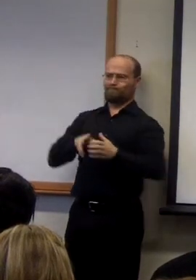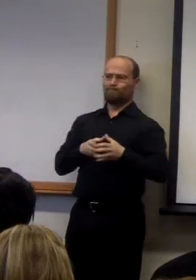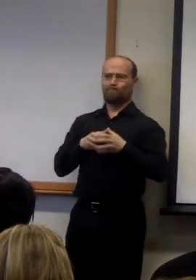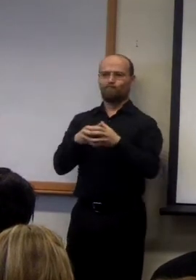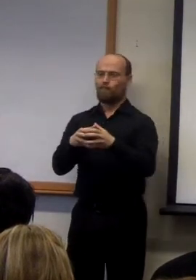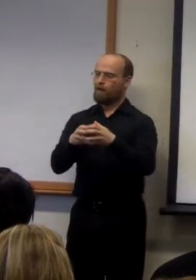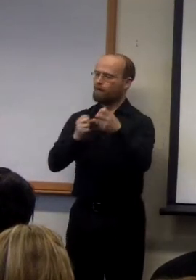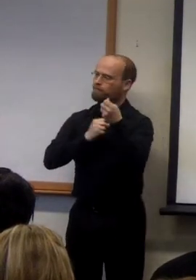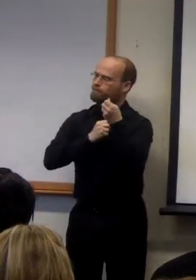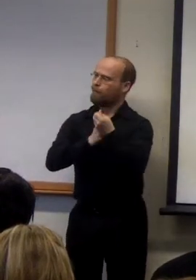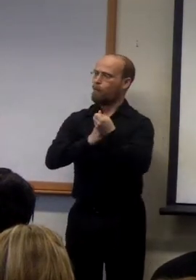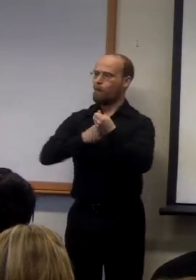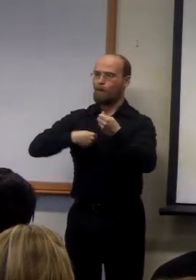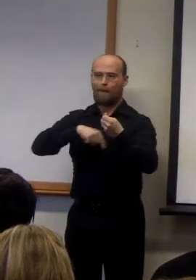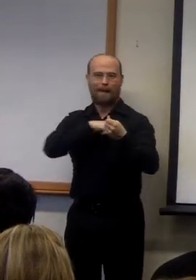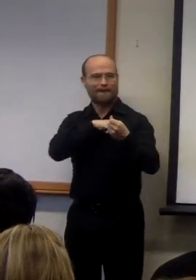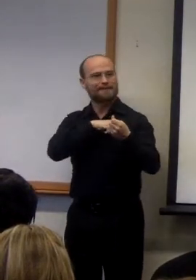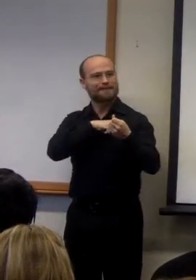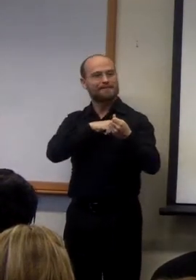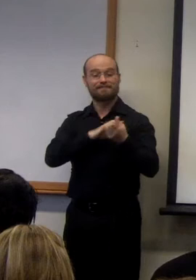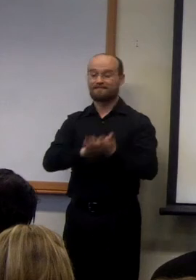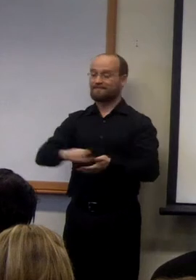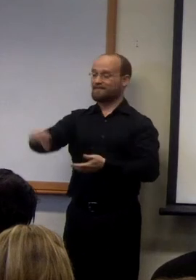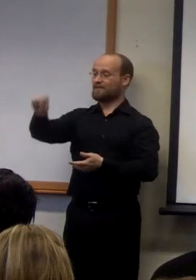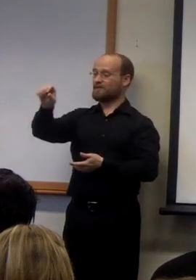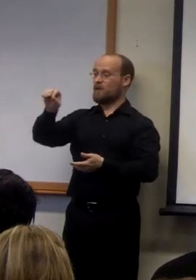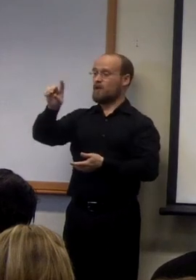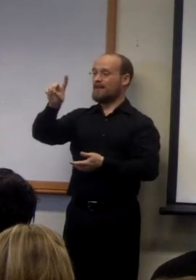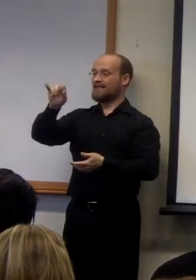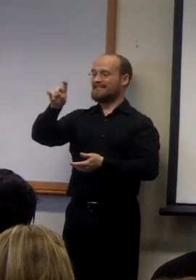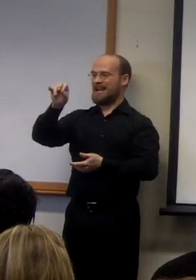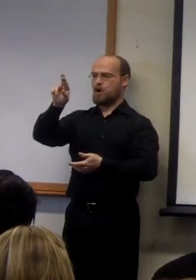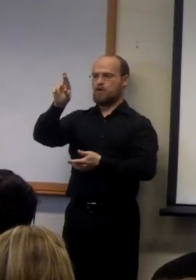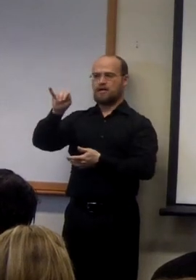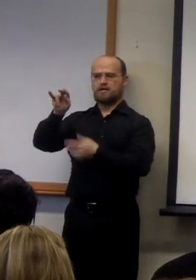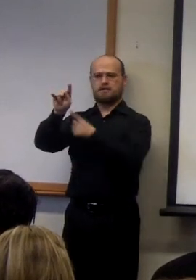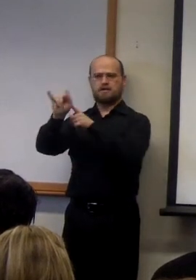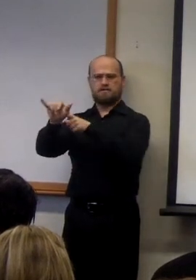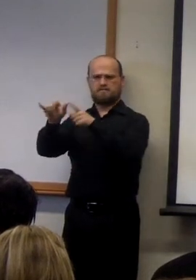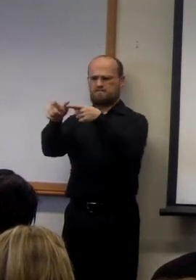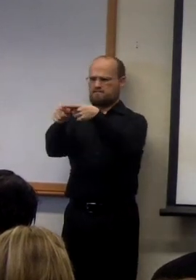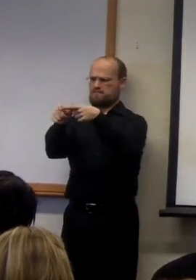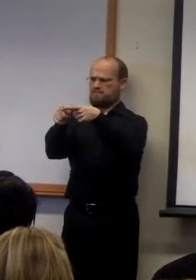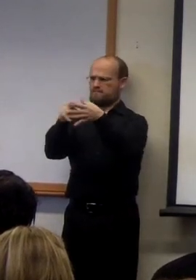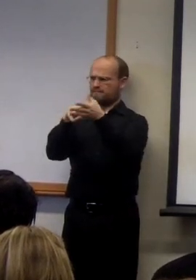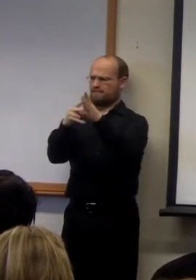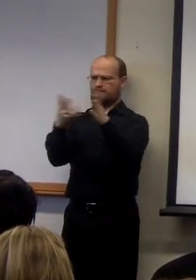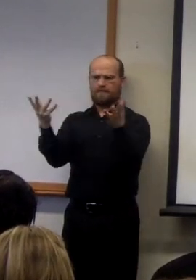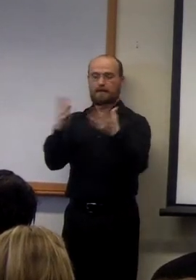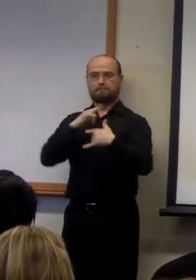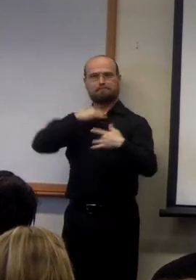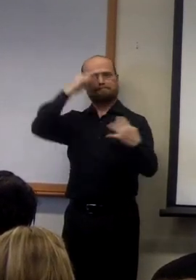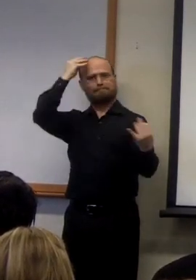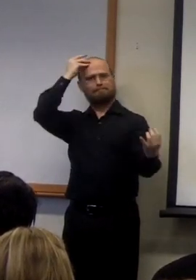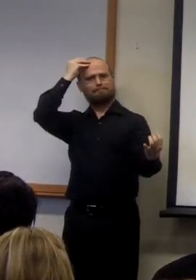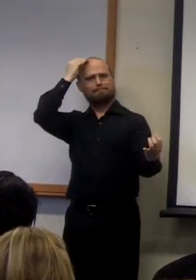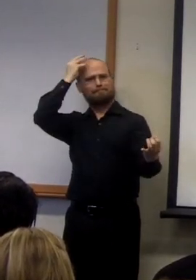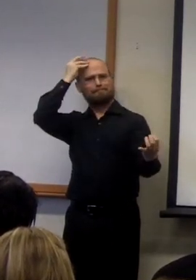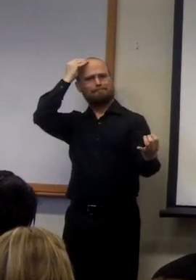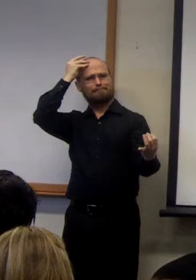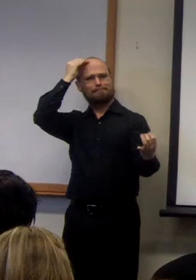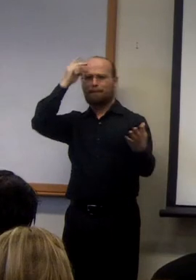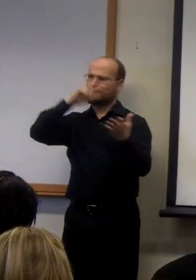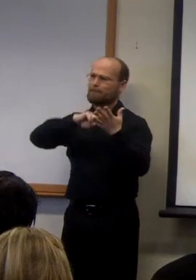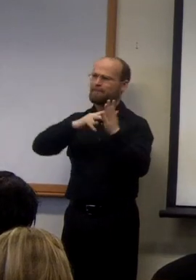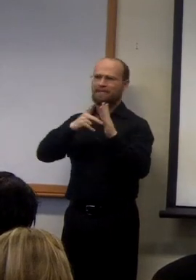with us. The definition of solidarity is something that I've been kind of mulling over in my mind, trying to figure out what exactly it means.